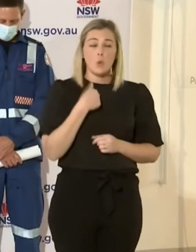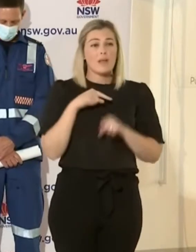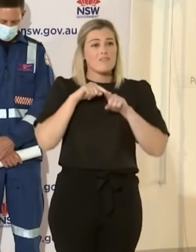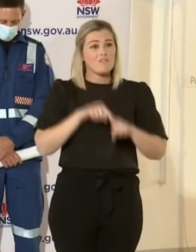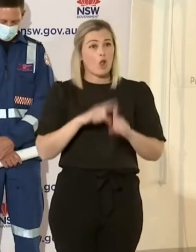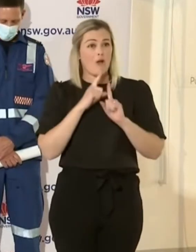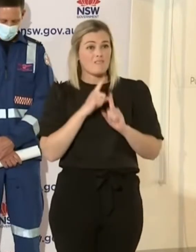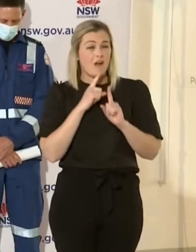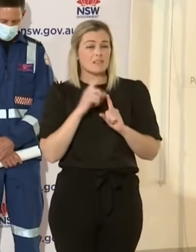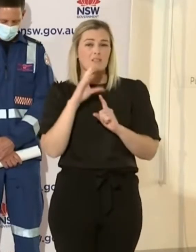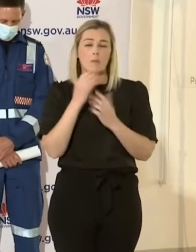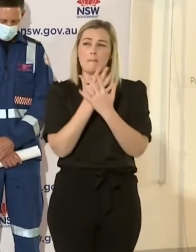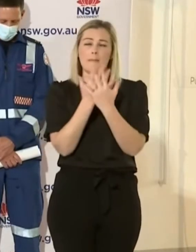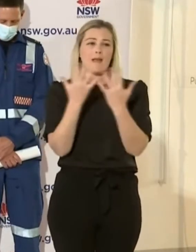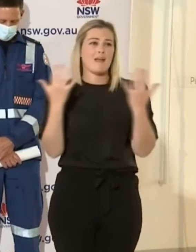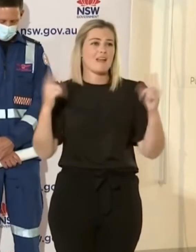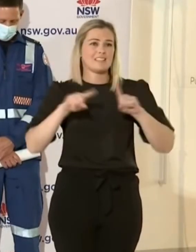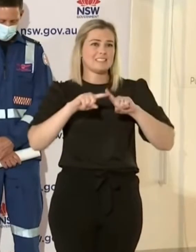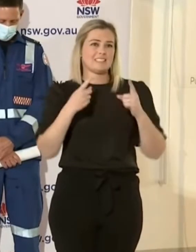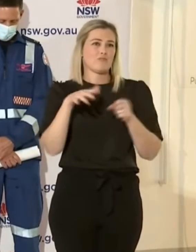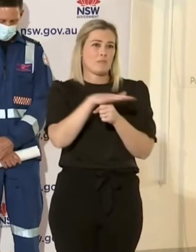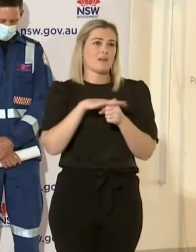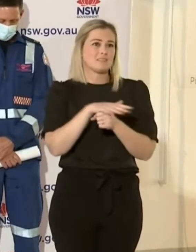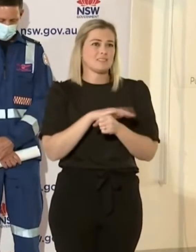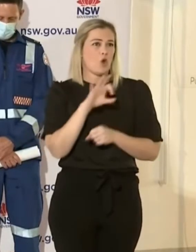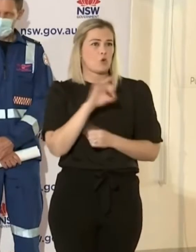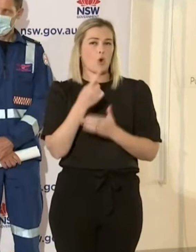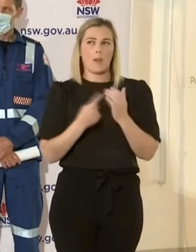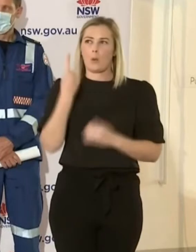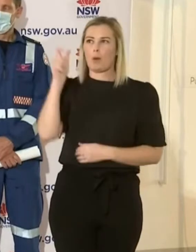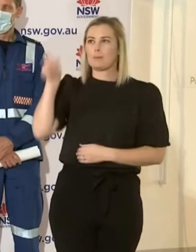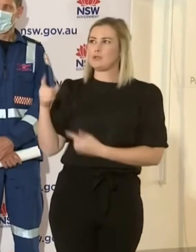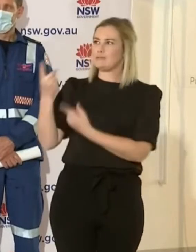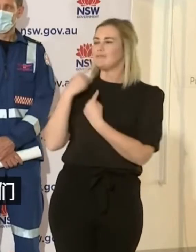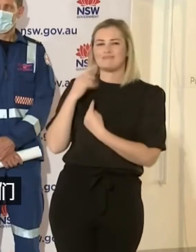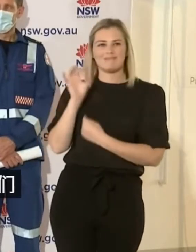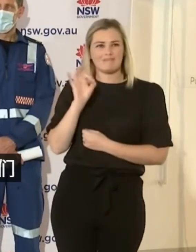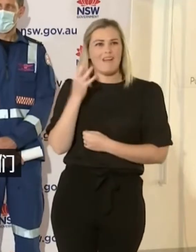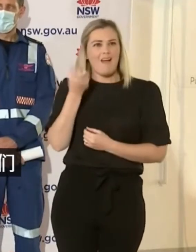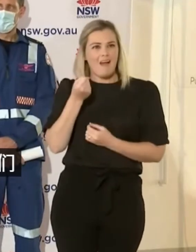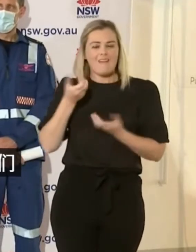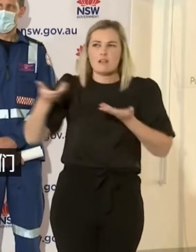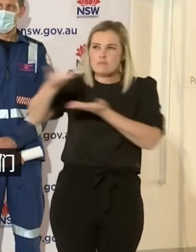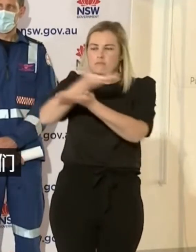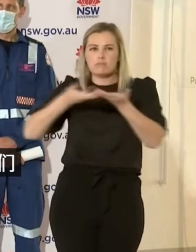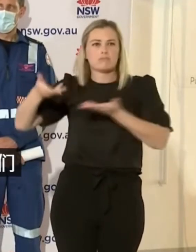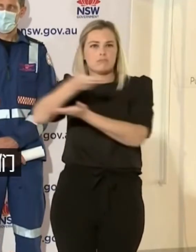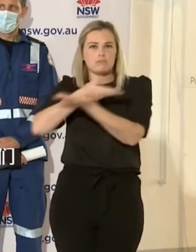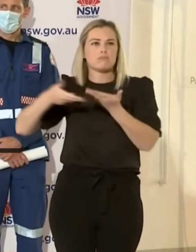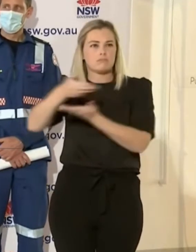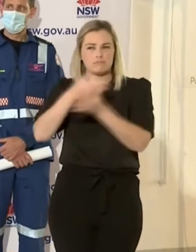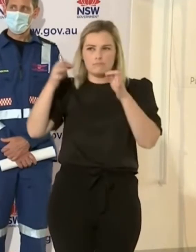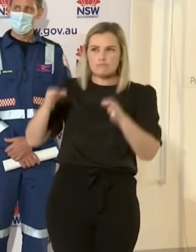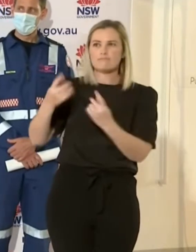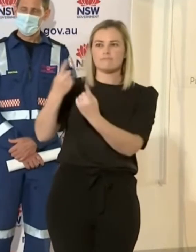sources. Are we concerned? Certainly as Health Minister, I'm concerned to get people vaccinated. I want people to